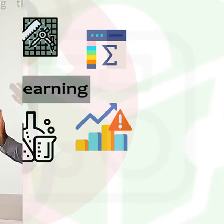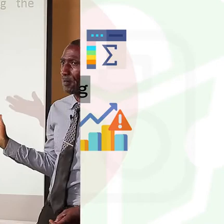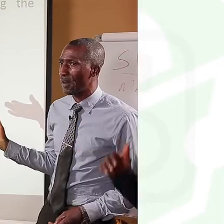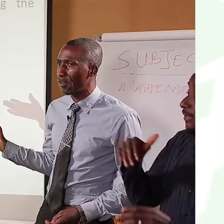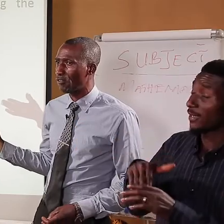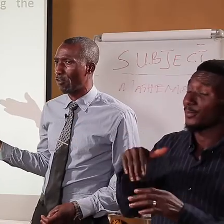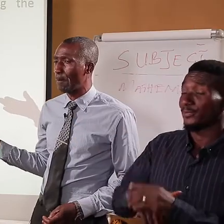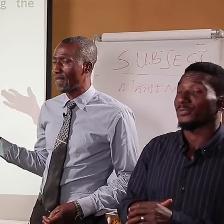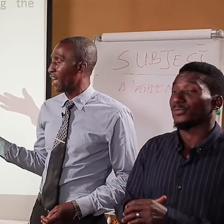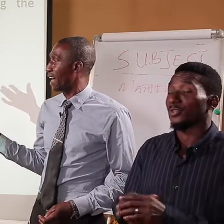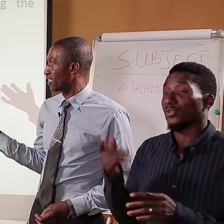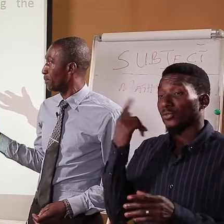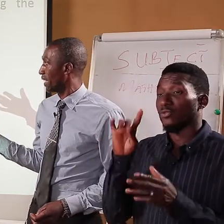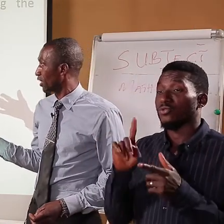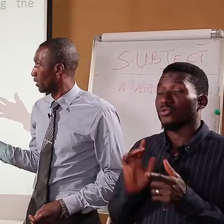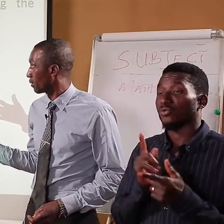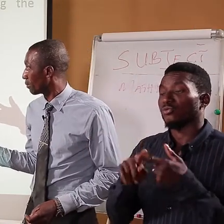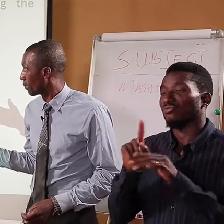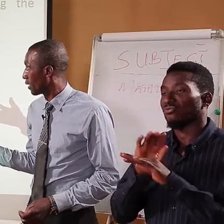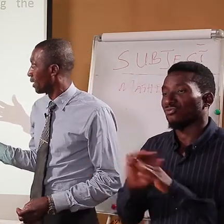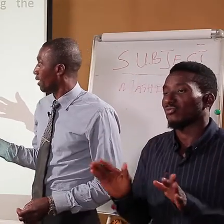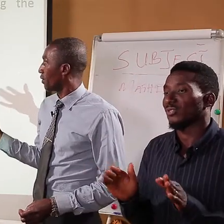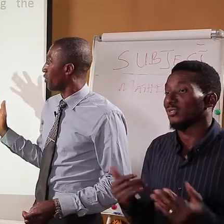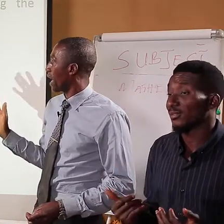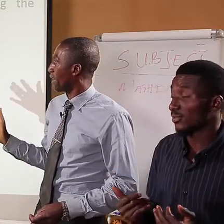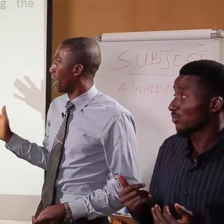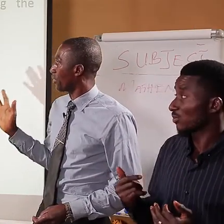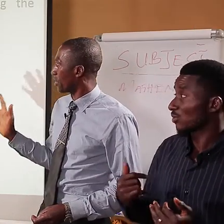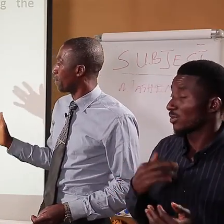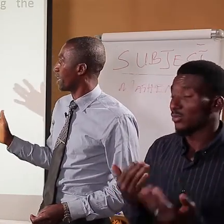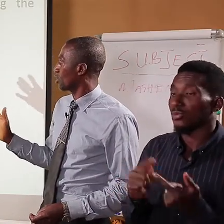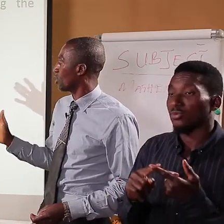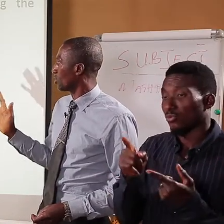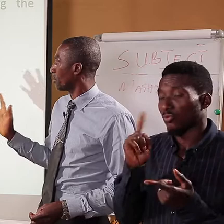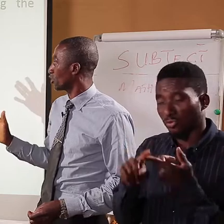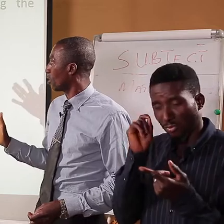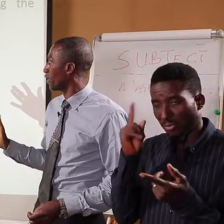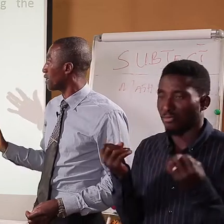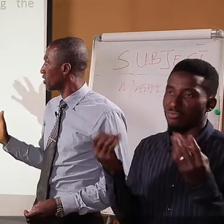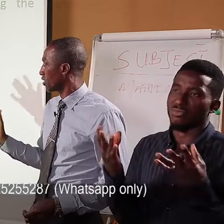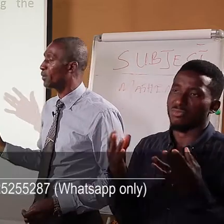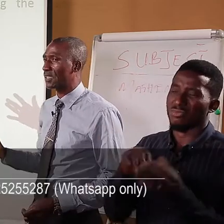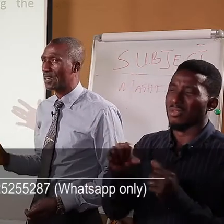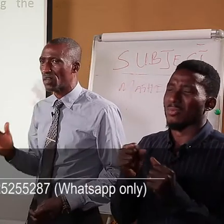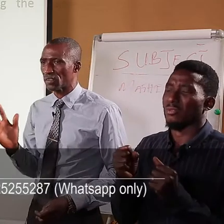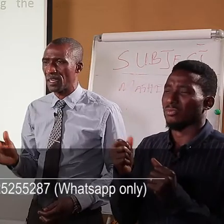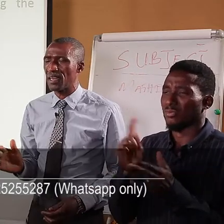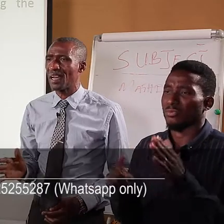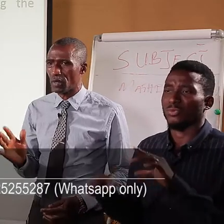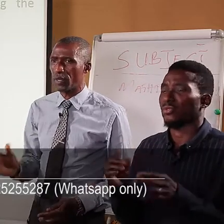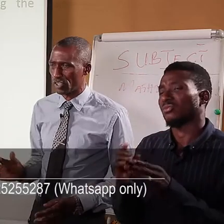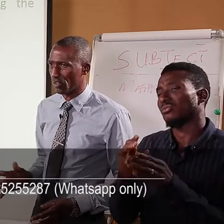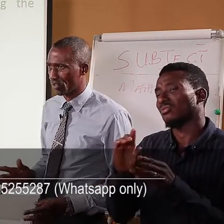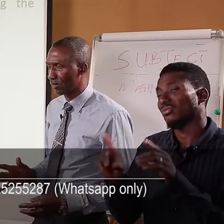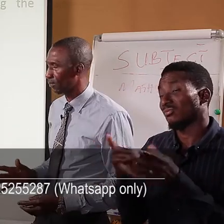In summary, for better assimilation, there are 3 methods of solving simultaneous